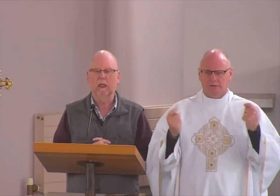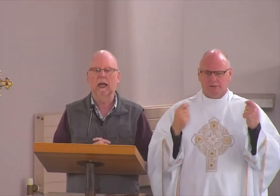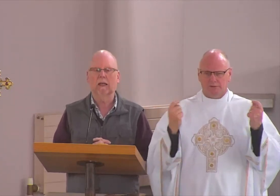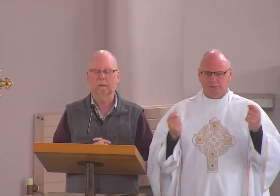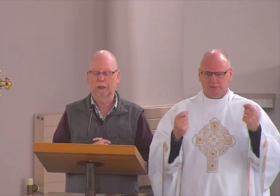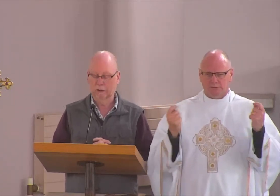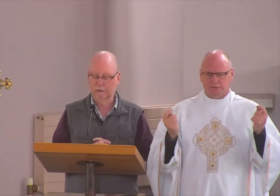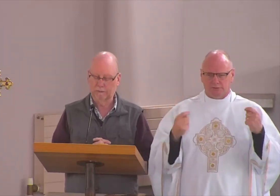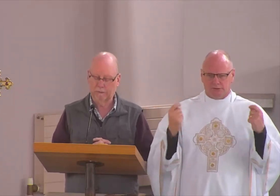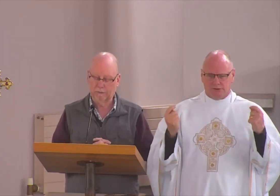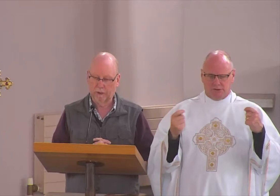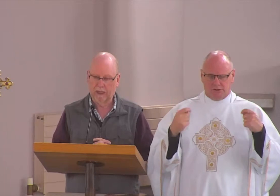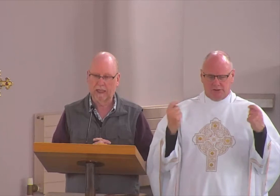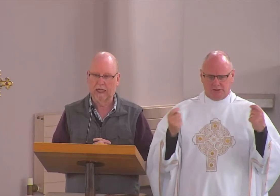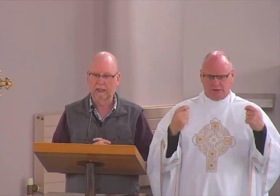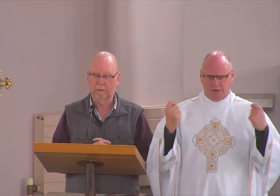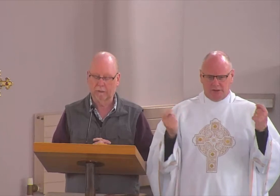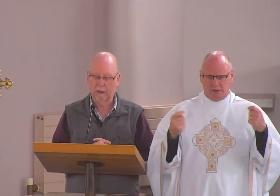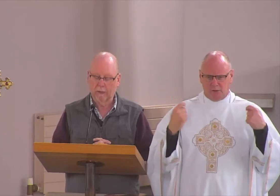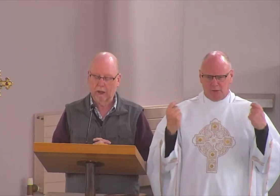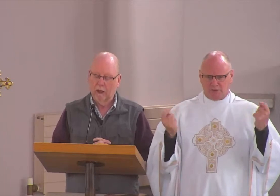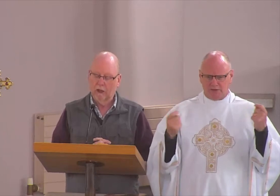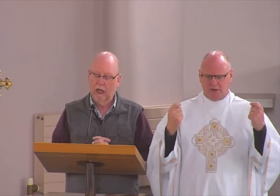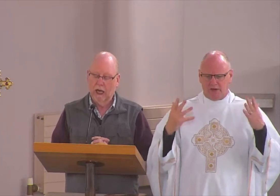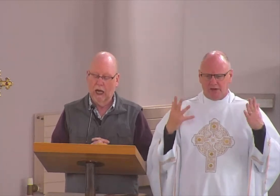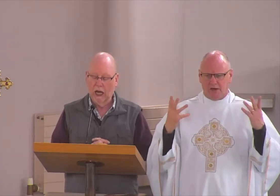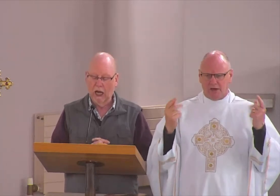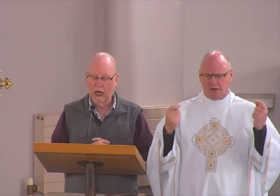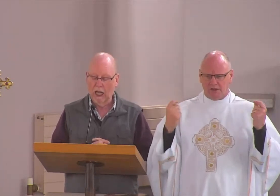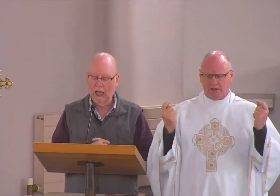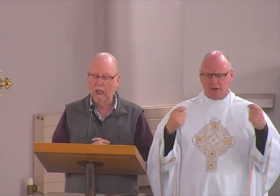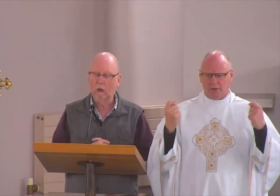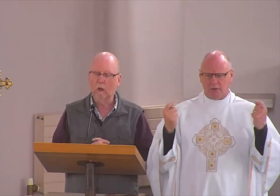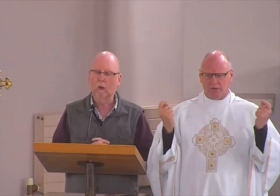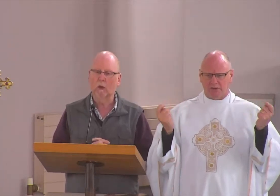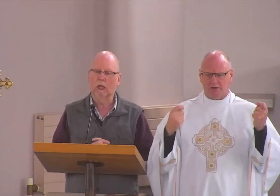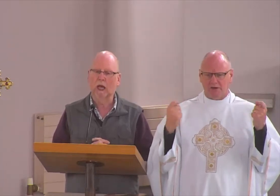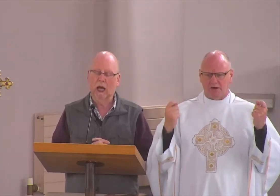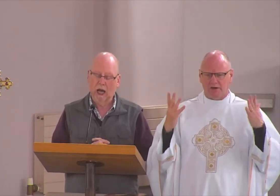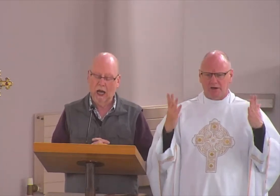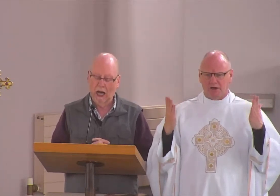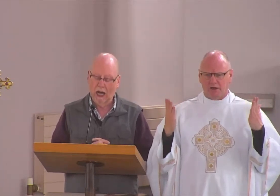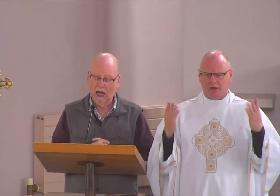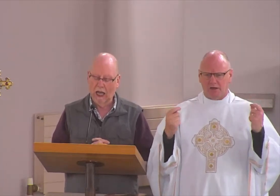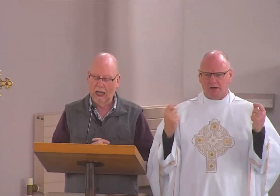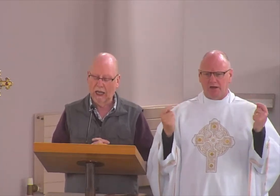Gospel acclamation. Please stand. Yeah. Alleluia,